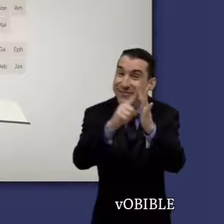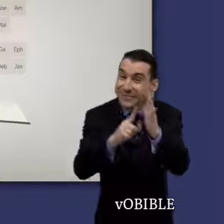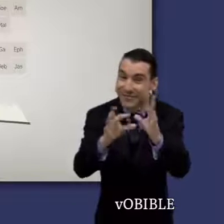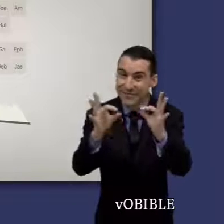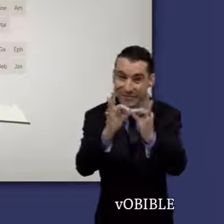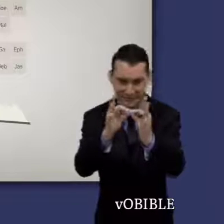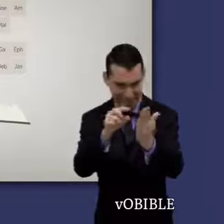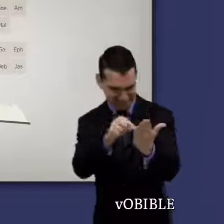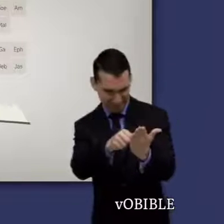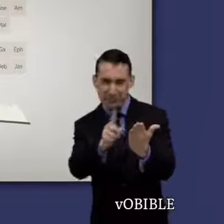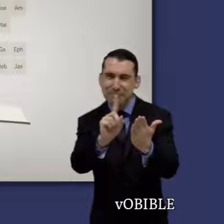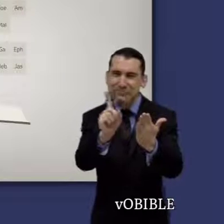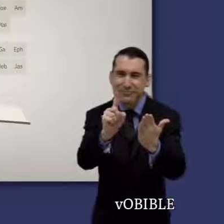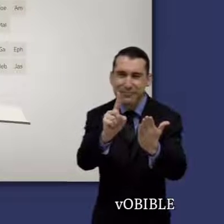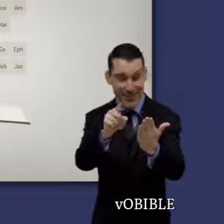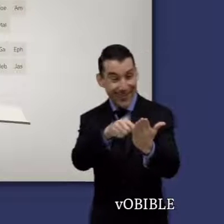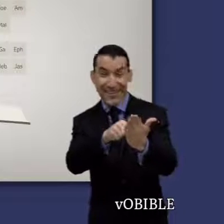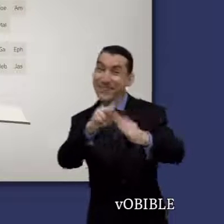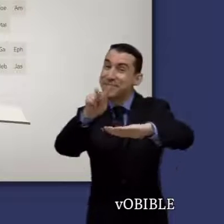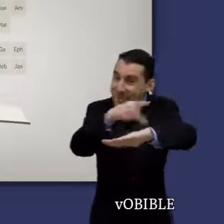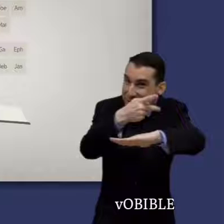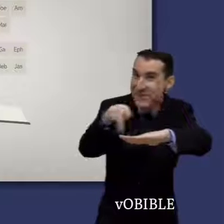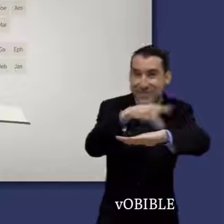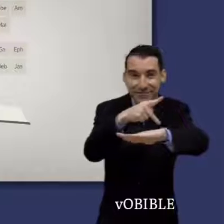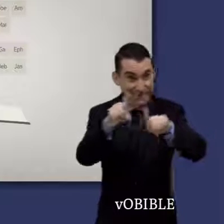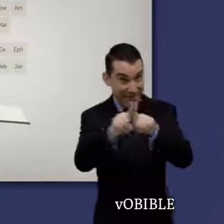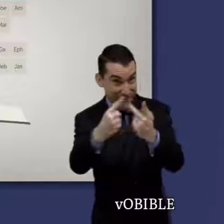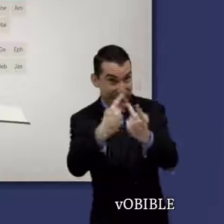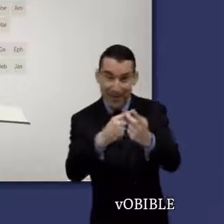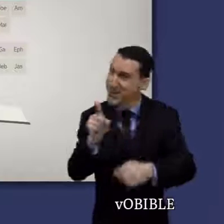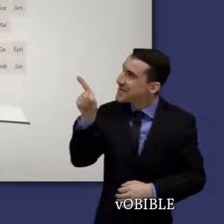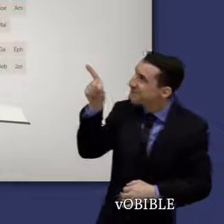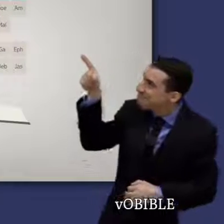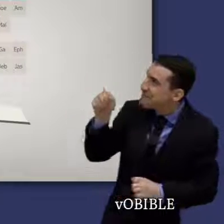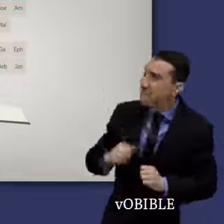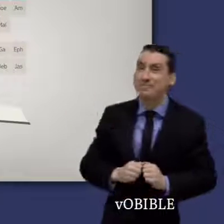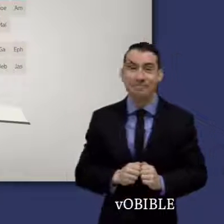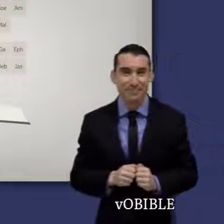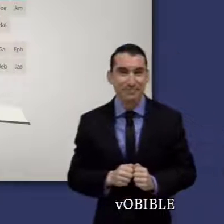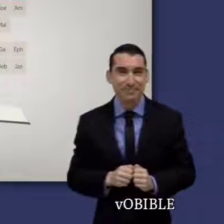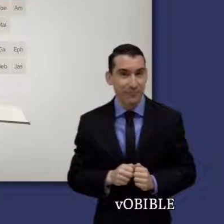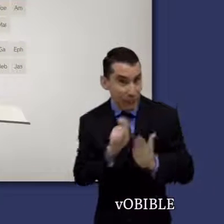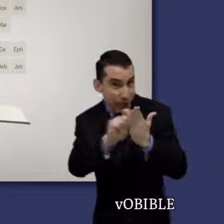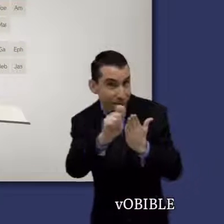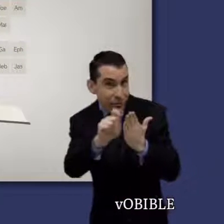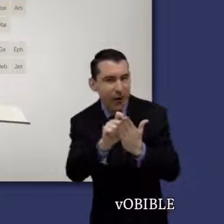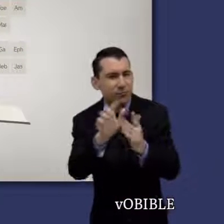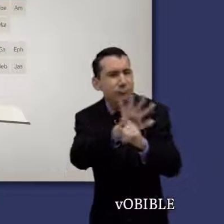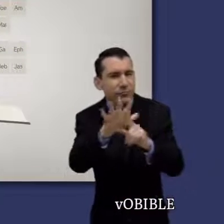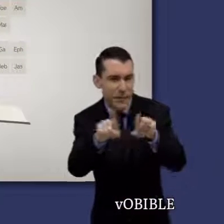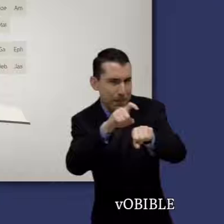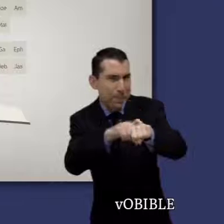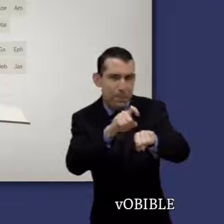An introduction to the book of Job. This book is grouped with four other poetic books, and it is among